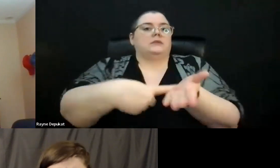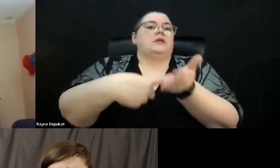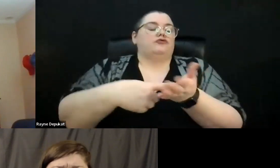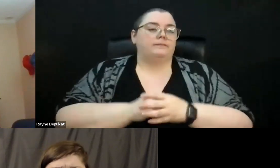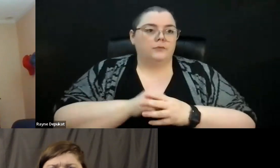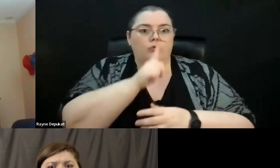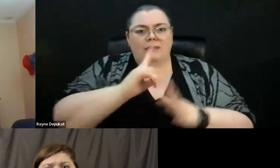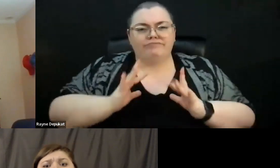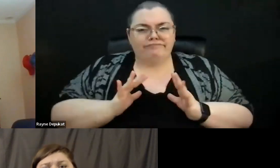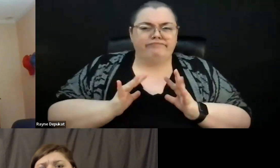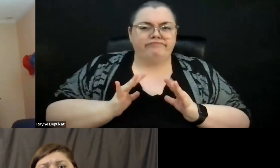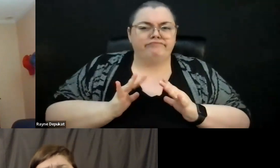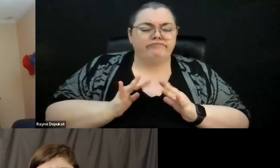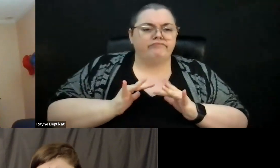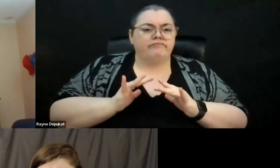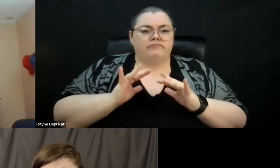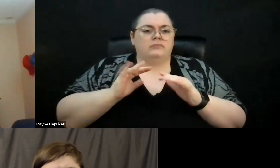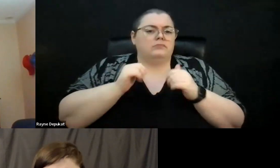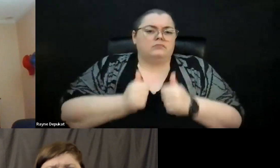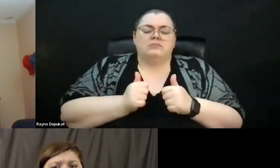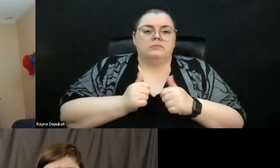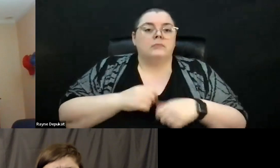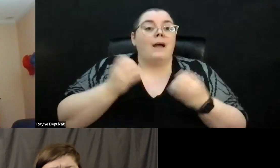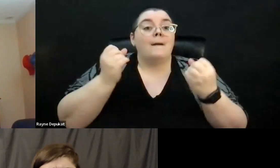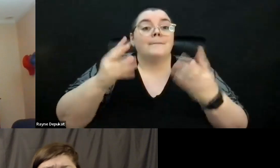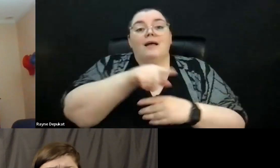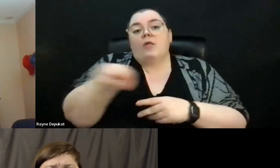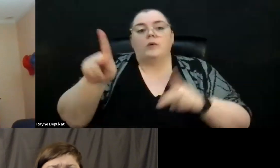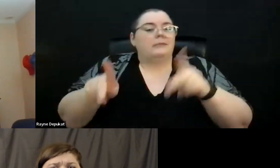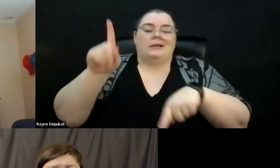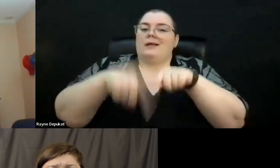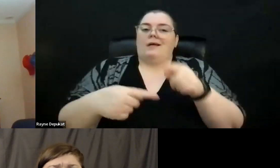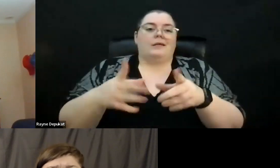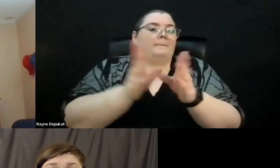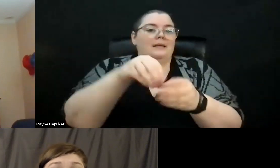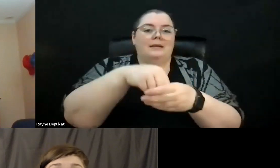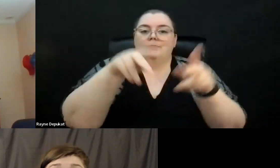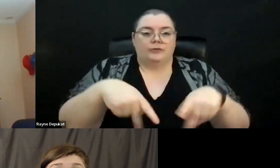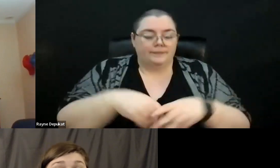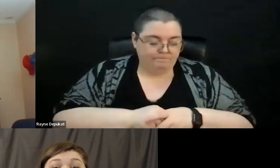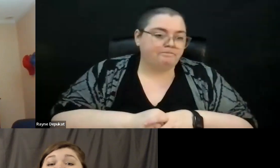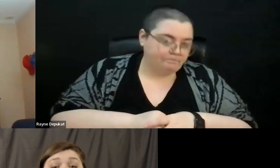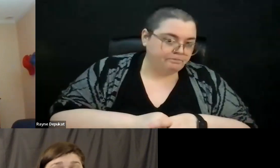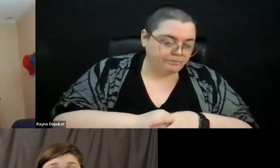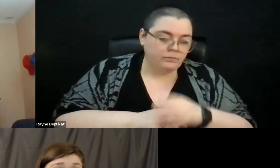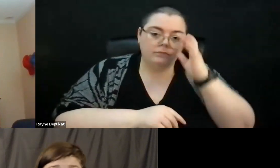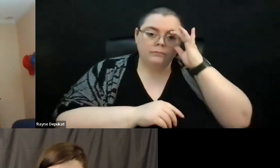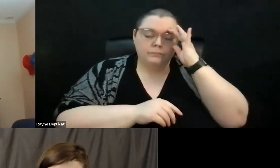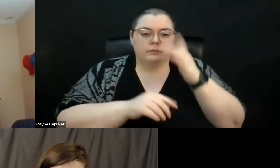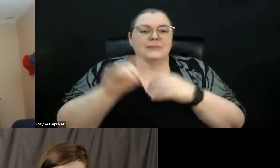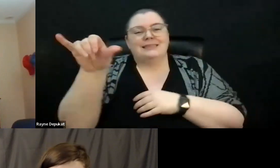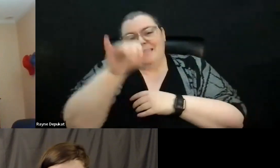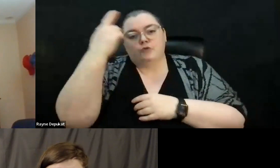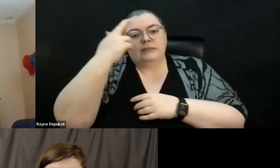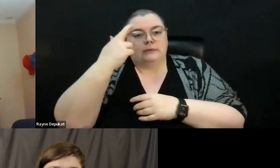about certain things. And we had a really hot discussion. It was really wonderful to have that. And many of those people cannot meet in